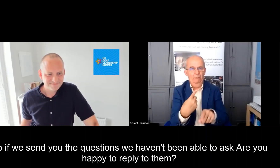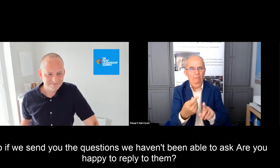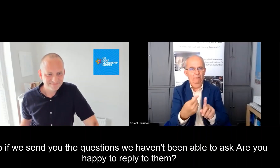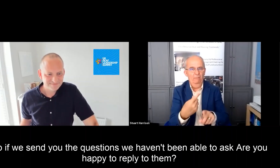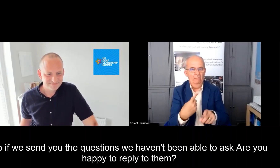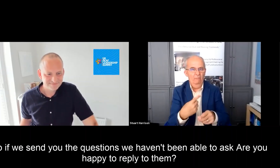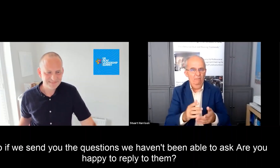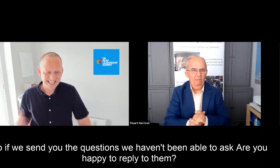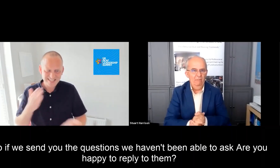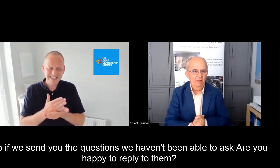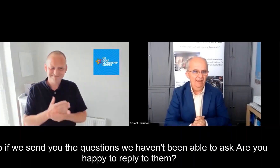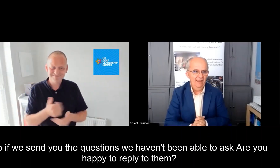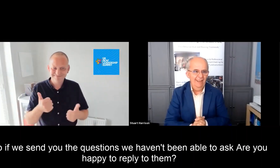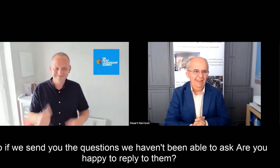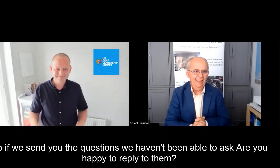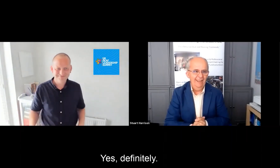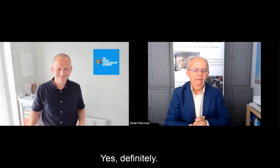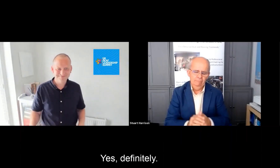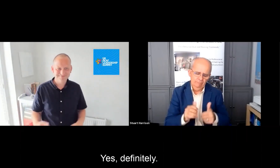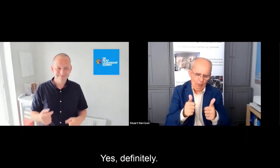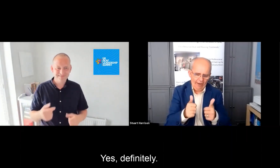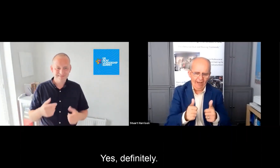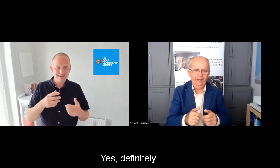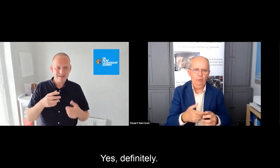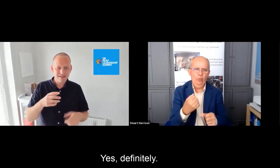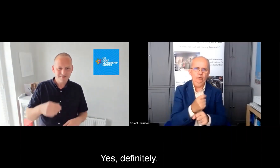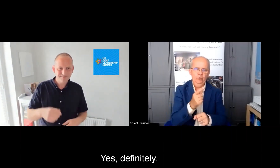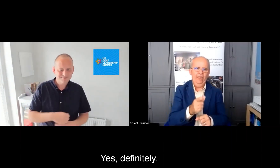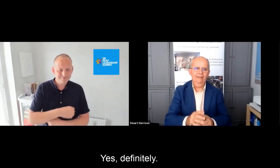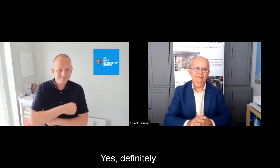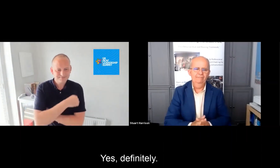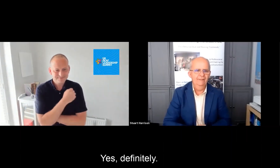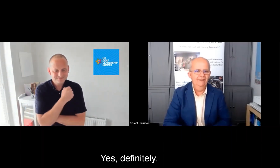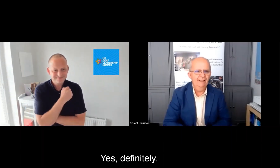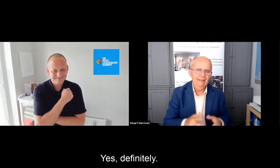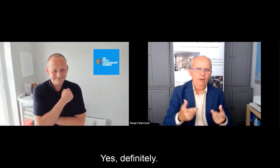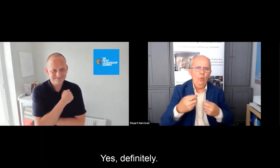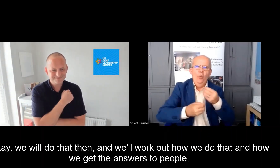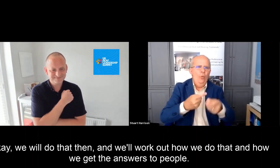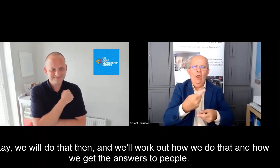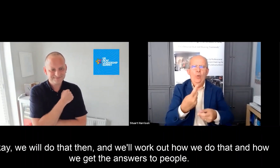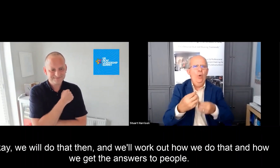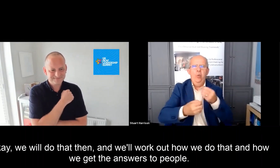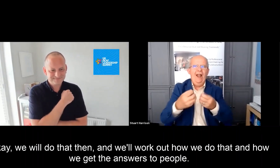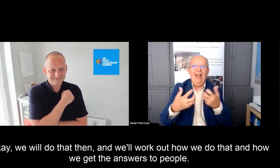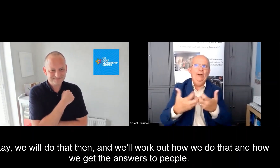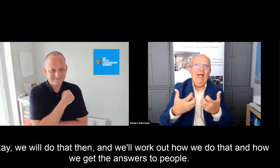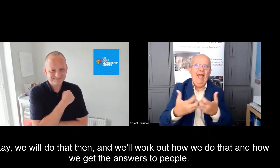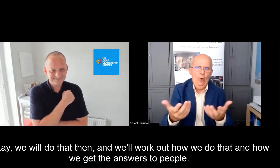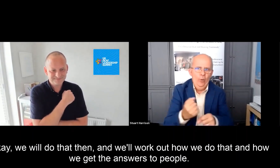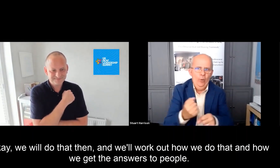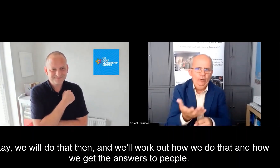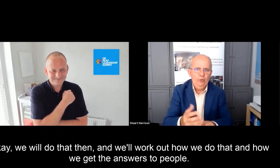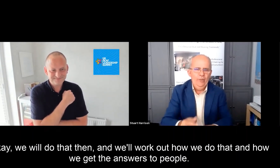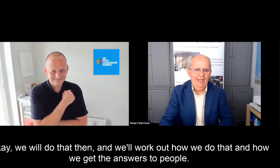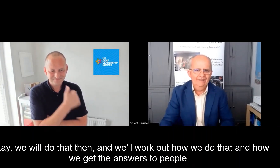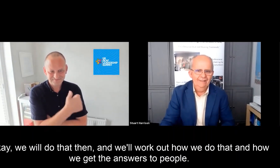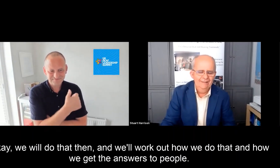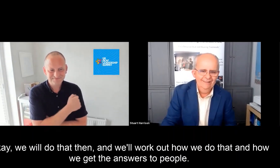to reply to them? Yes, definitely. Okay, we will do that then. We'll work out how